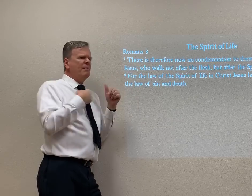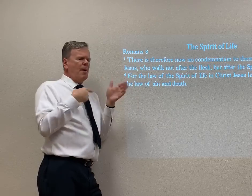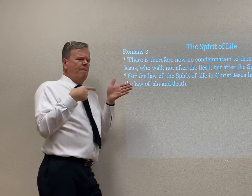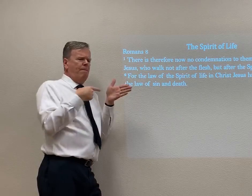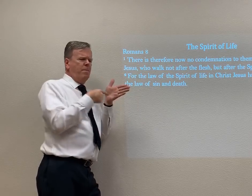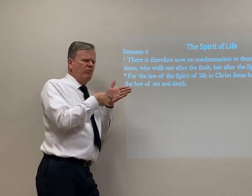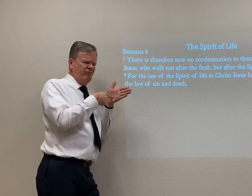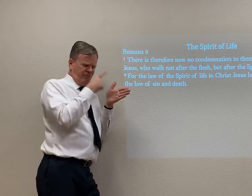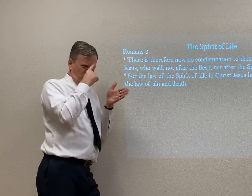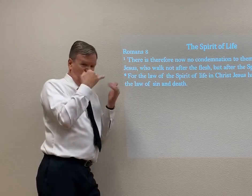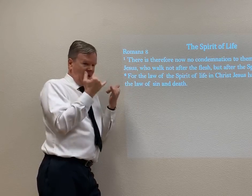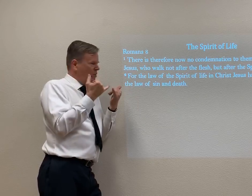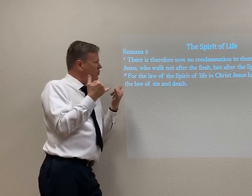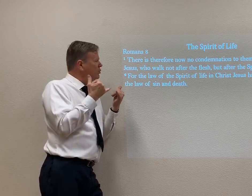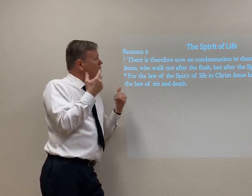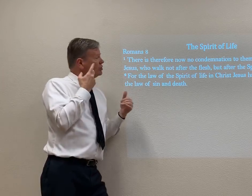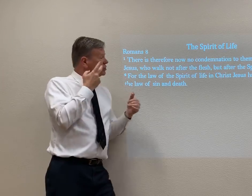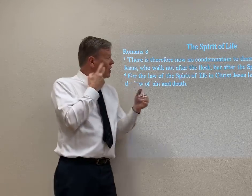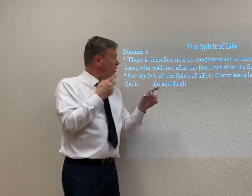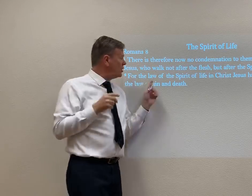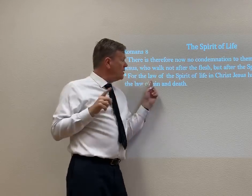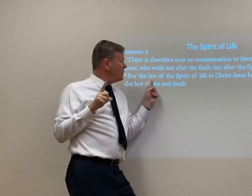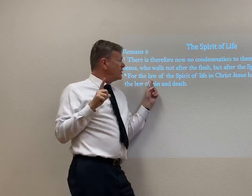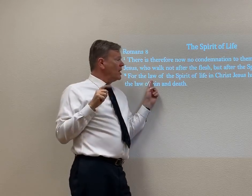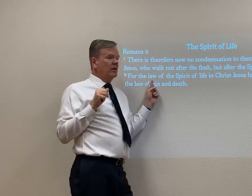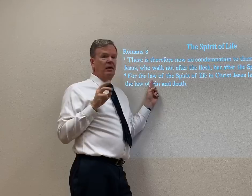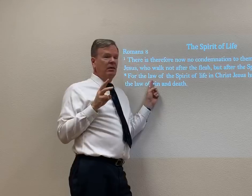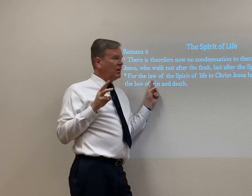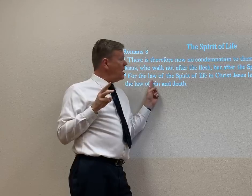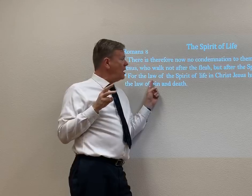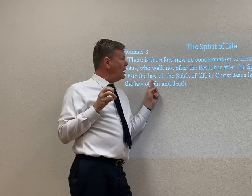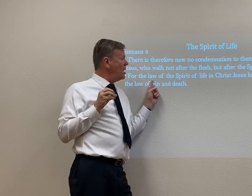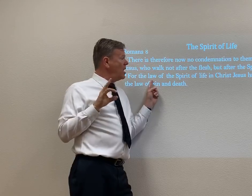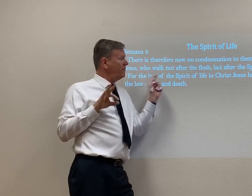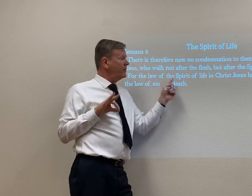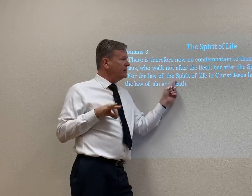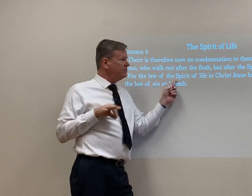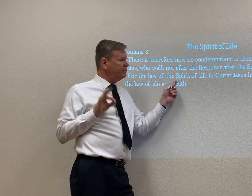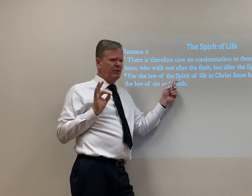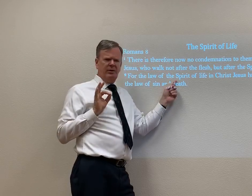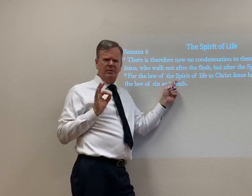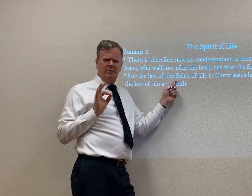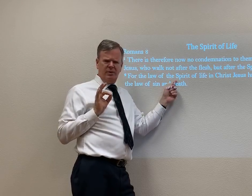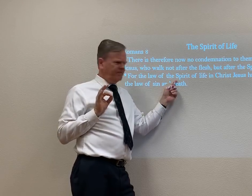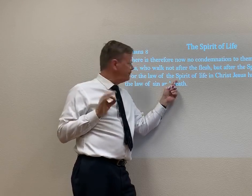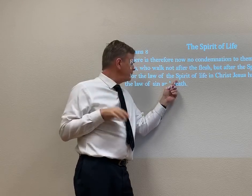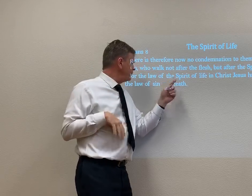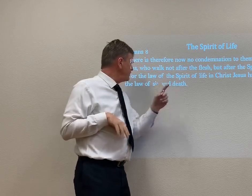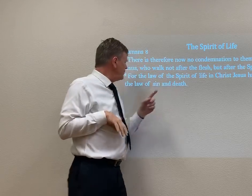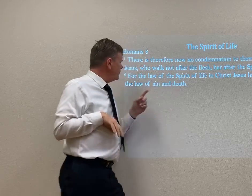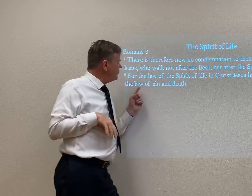I'll sign it. Let me go ahead and point to a particular part for now. It says, for the law of the Spirit.